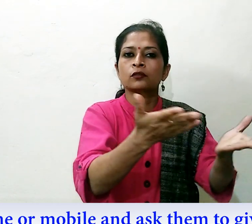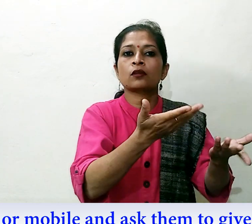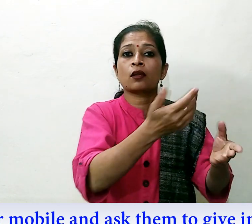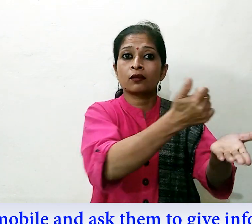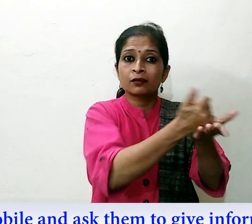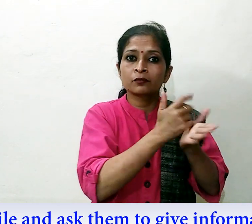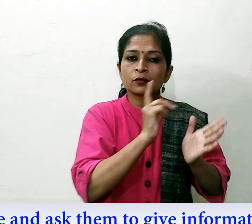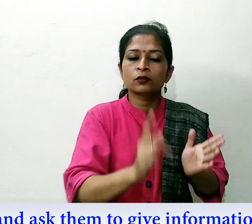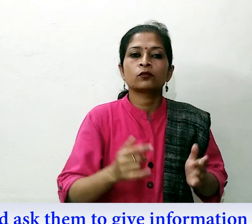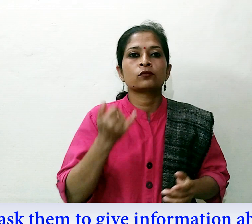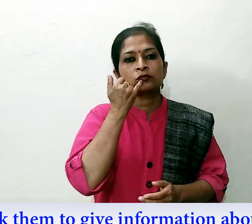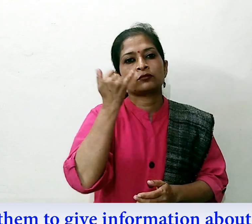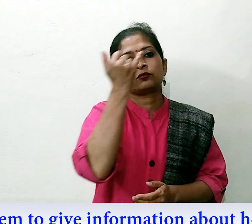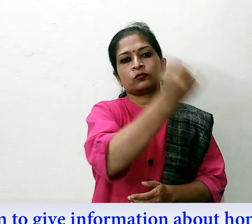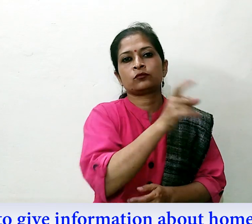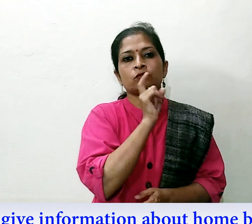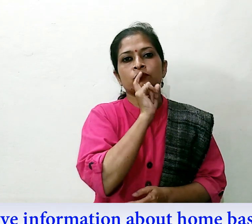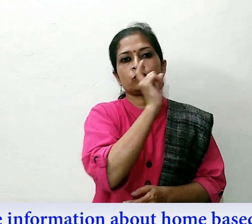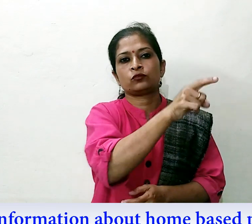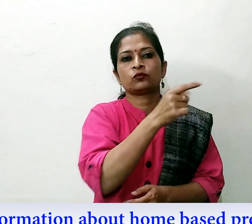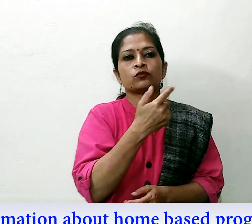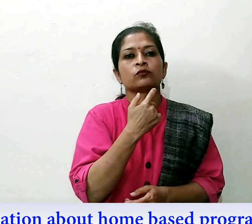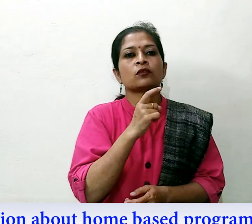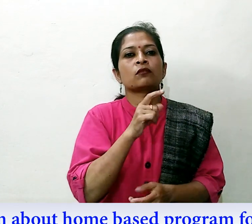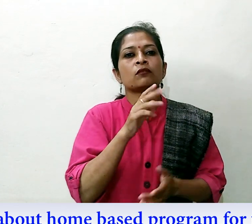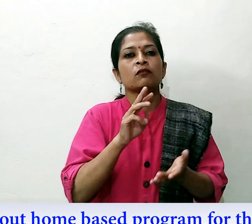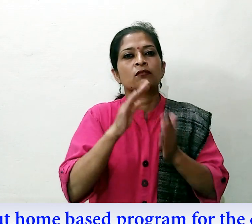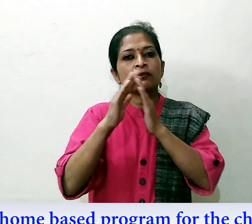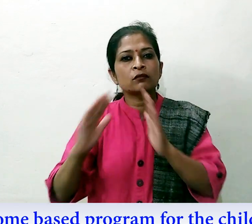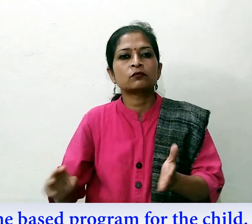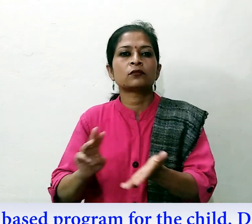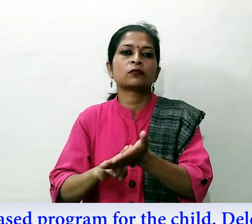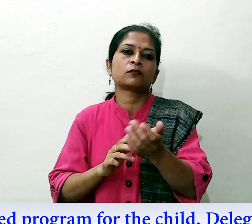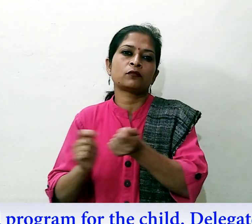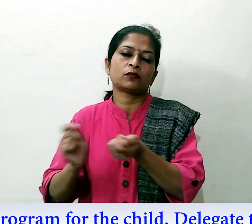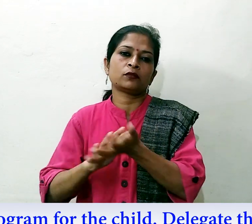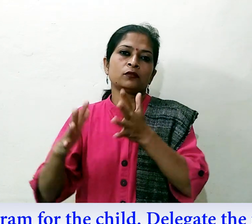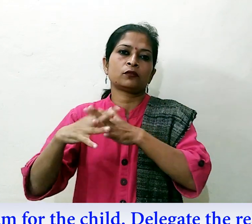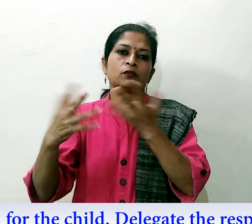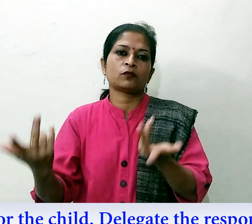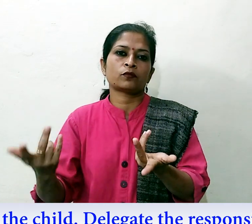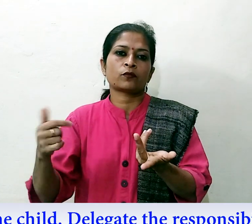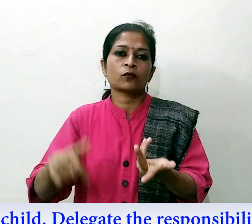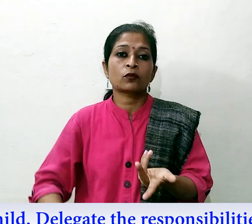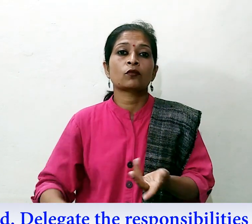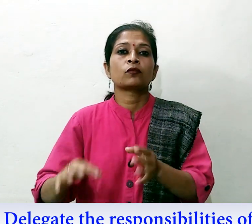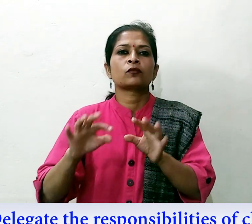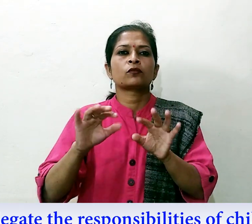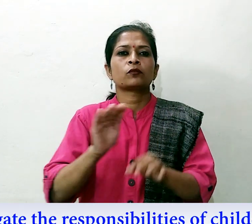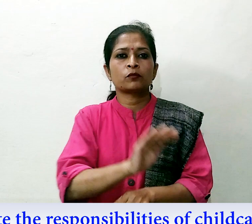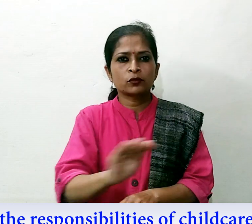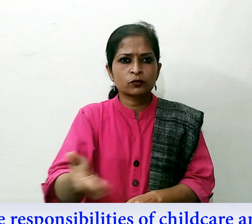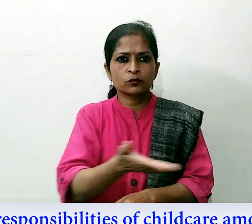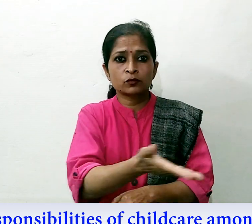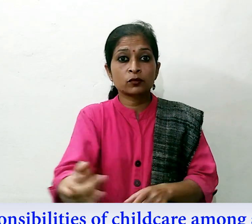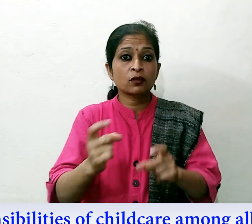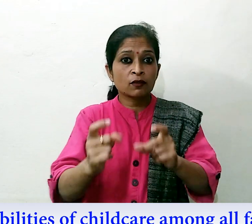give information about home-based program for the child. Delegate the responsibilities of child care among all family